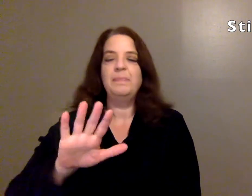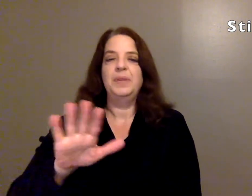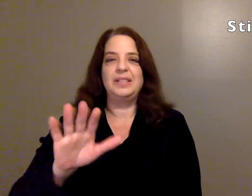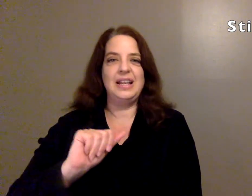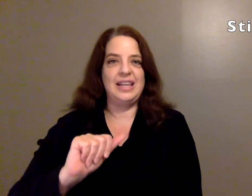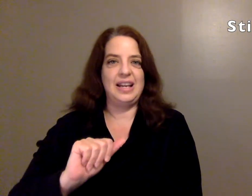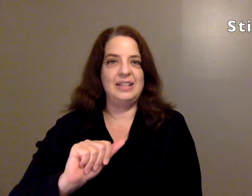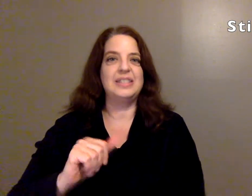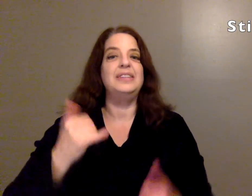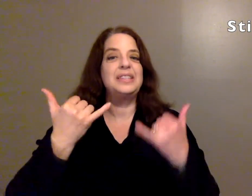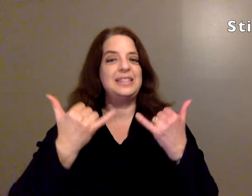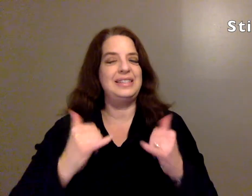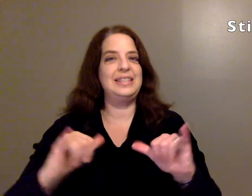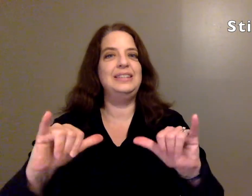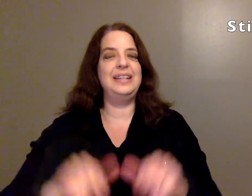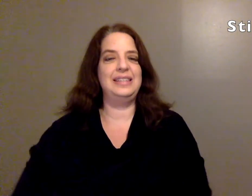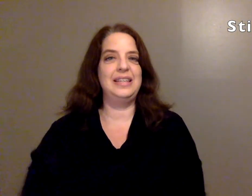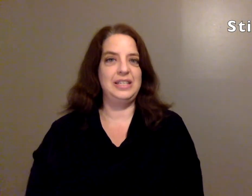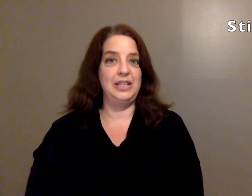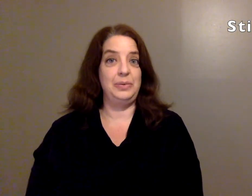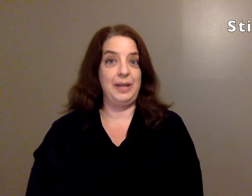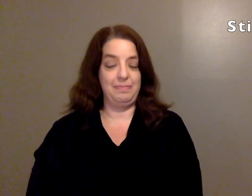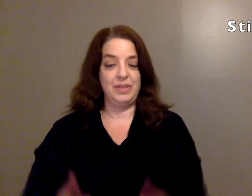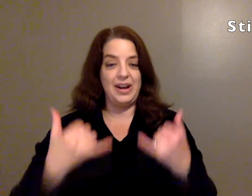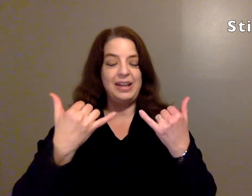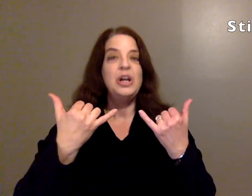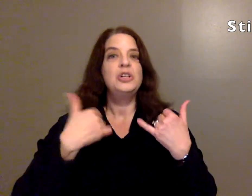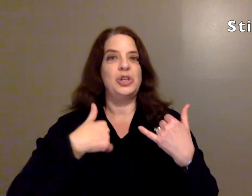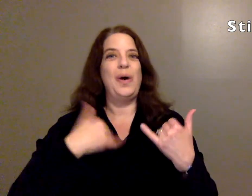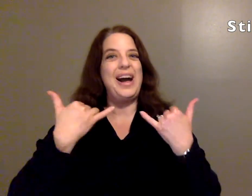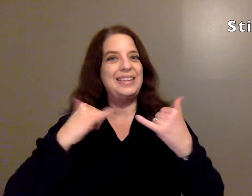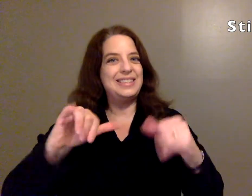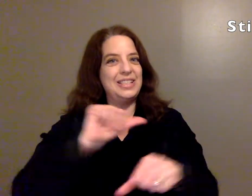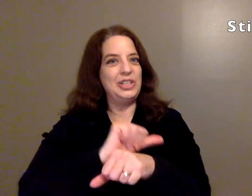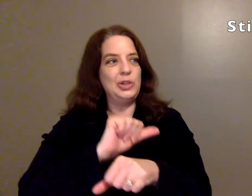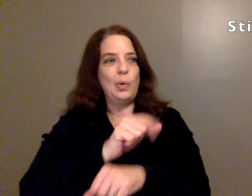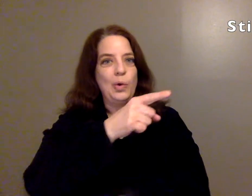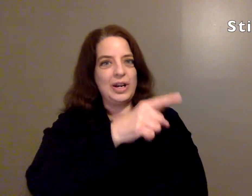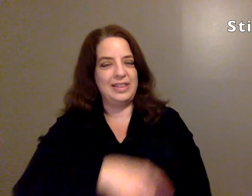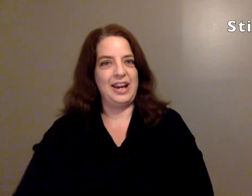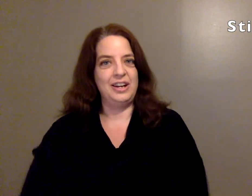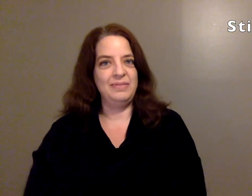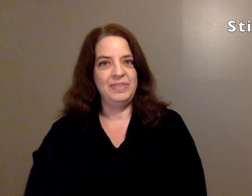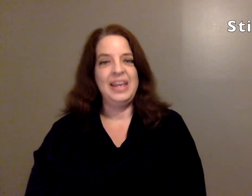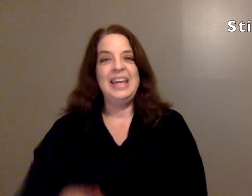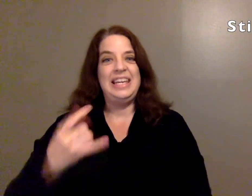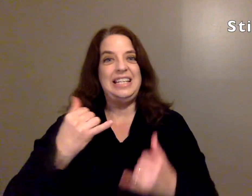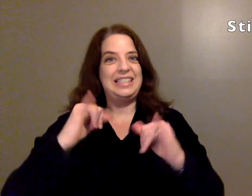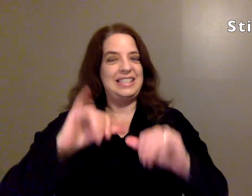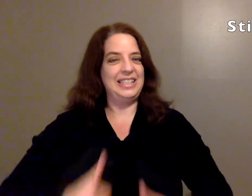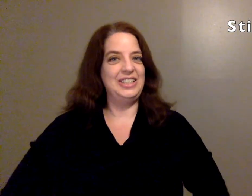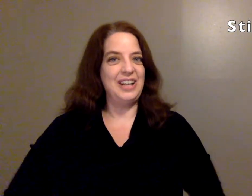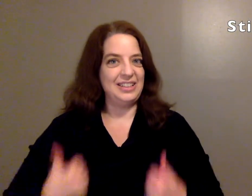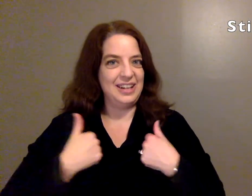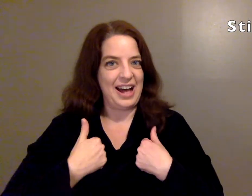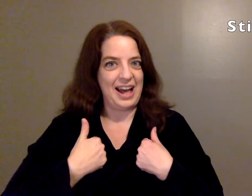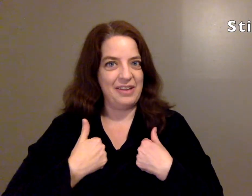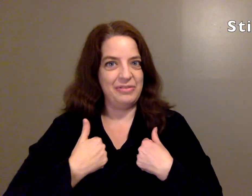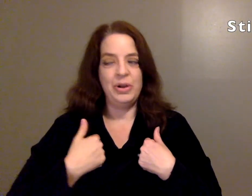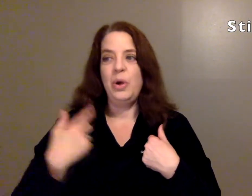It's not that kind of still. This is still as in continuing. All right. So I still work there. He's still alive.